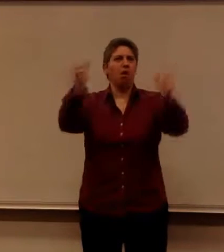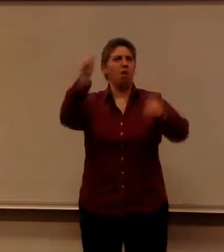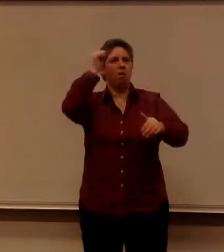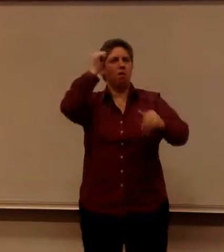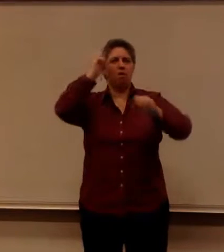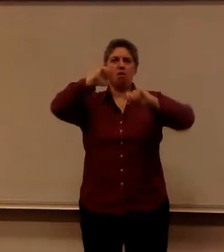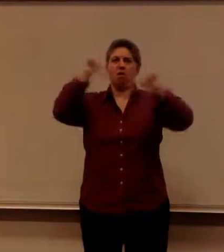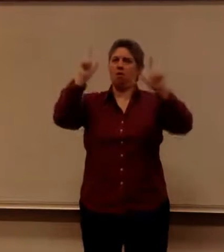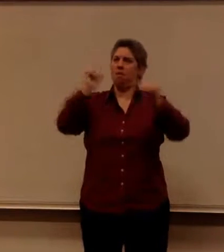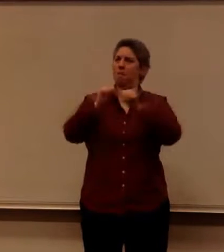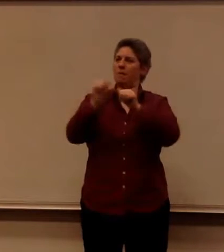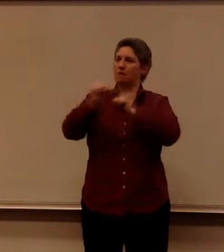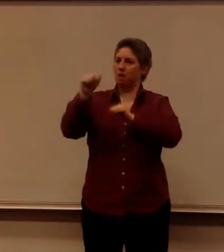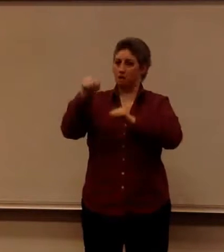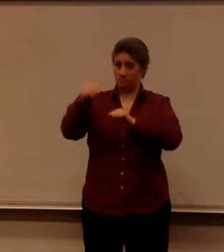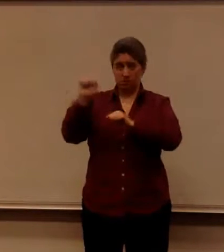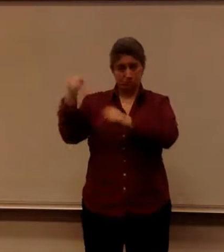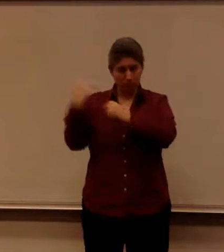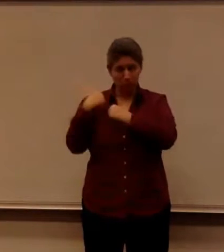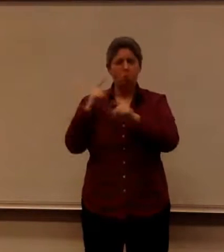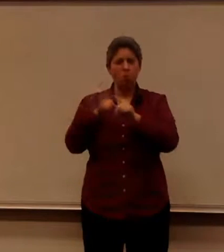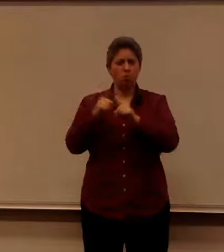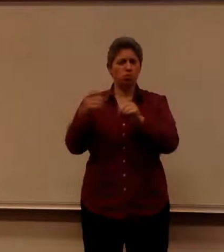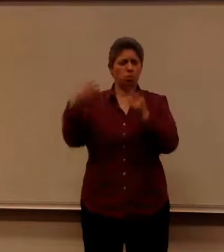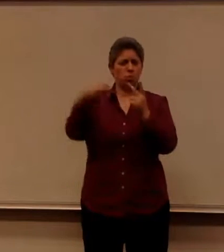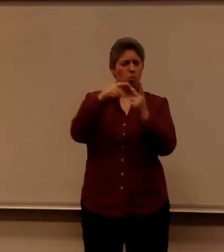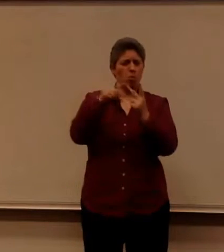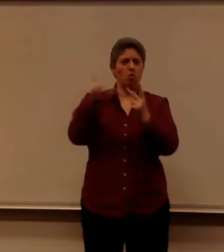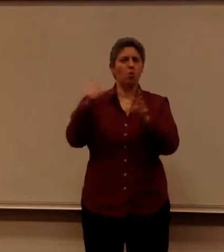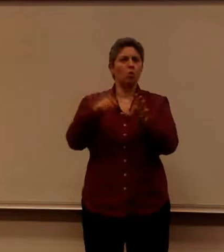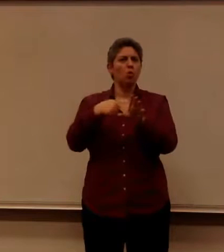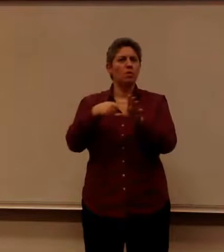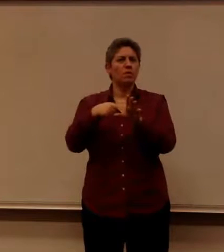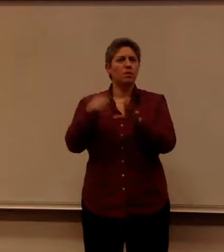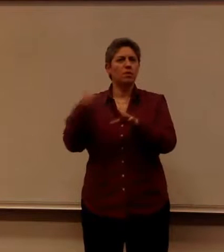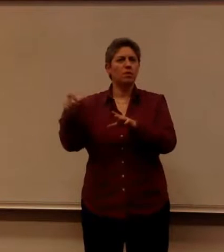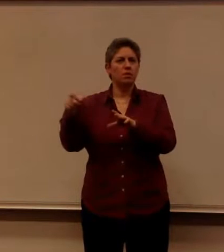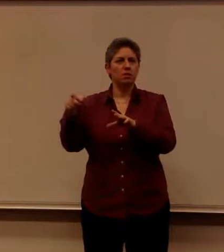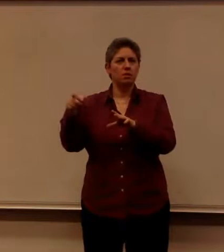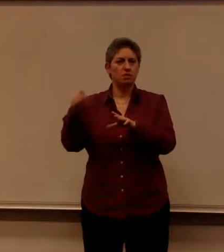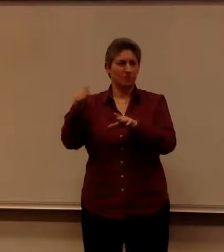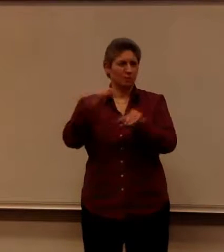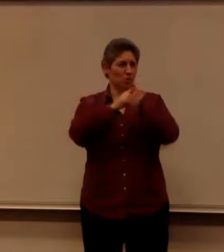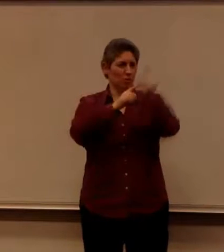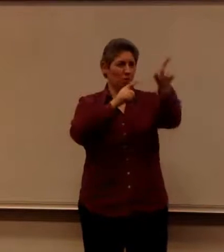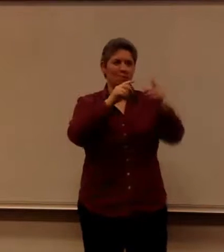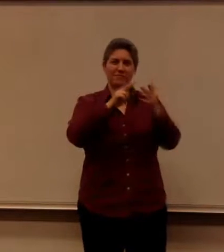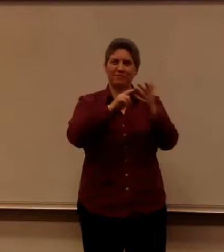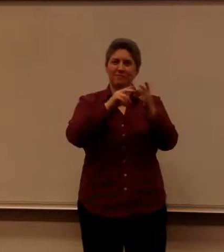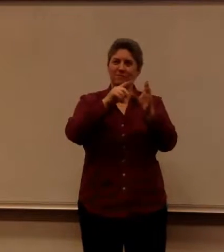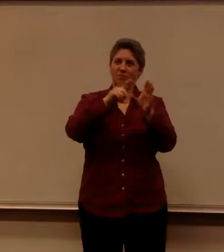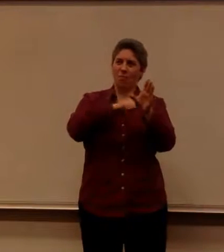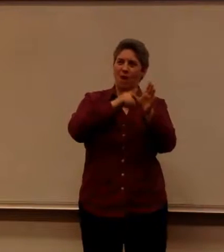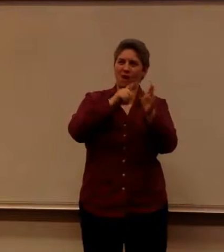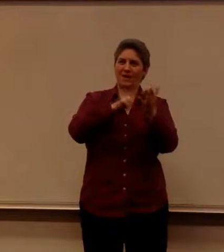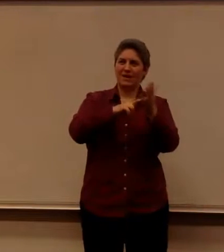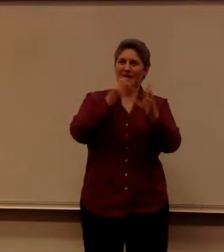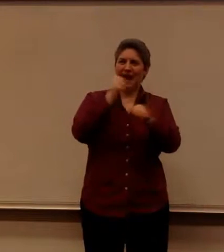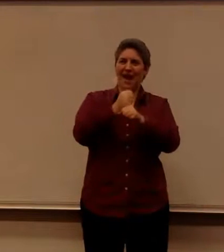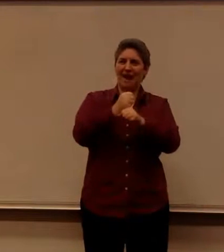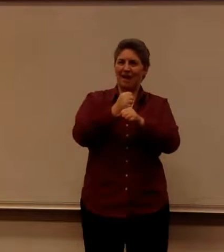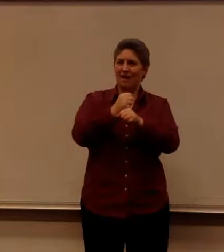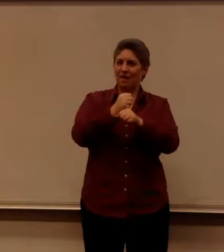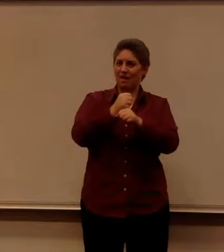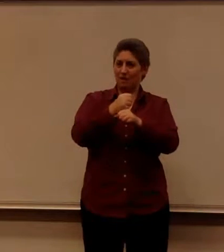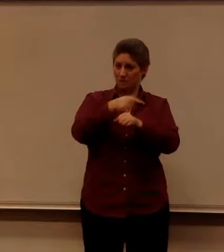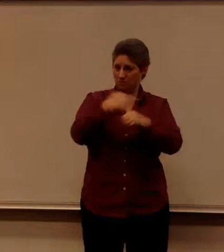to promote that, raise awareness within public bodies. They're responsible for that. And they're also responsible for work with